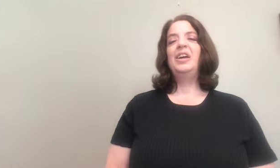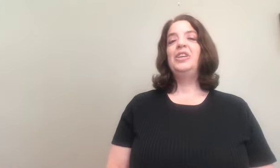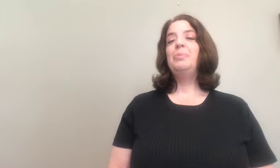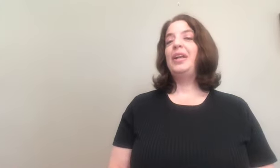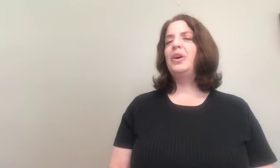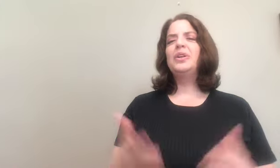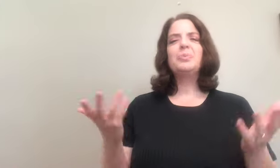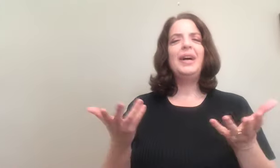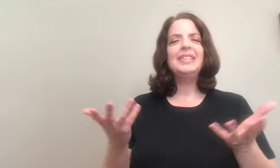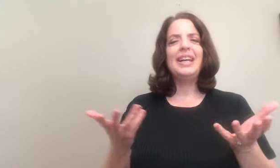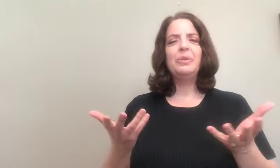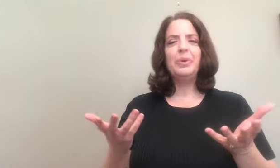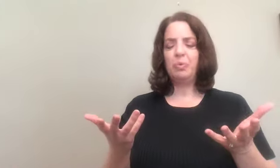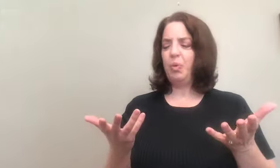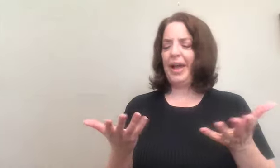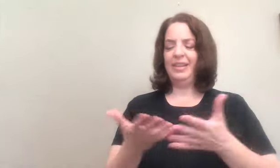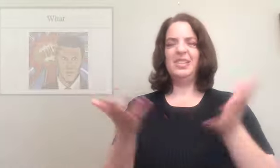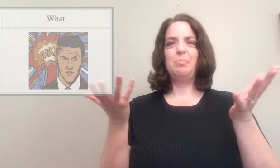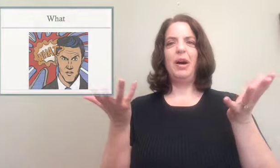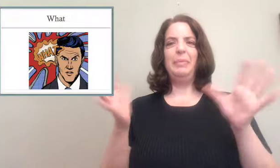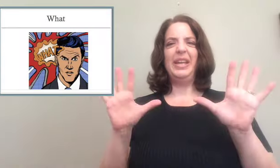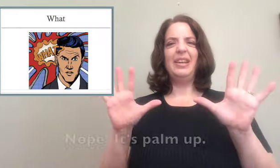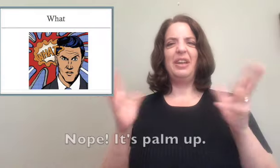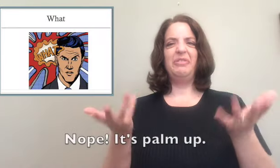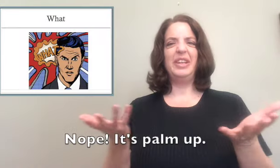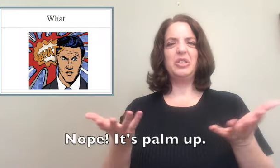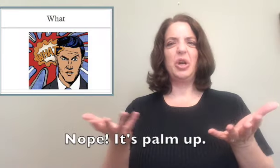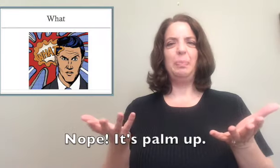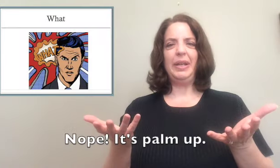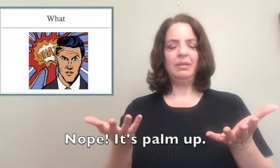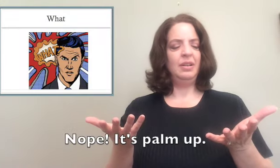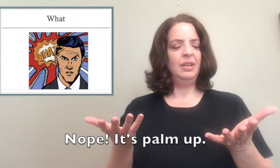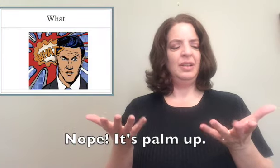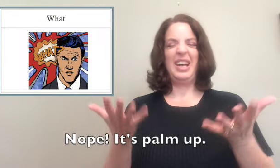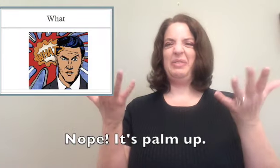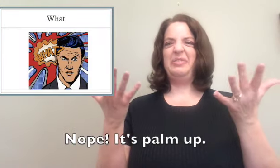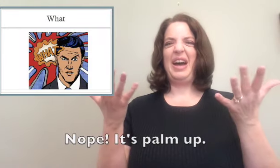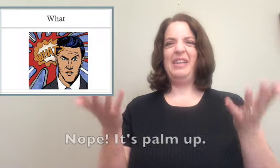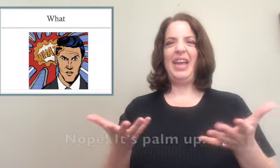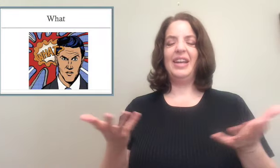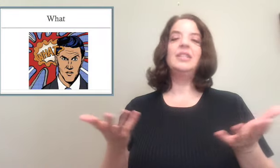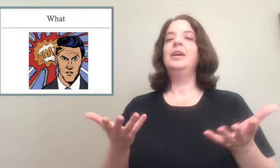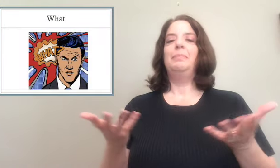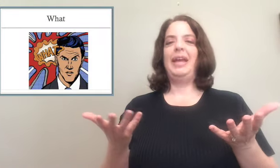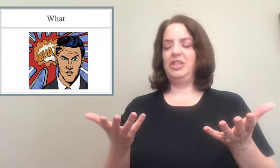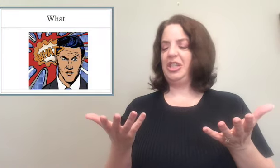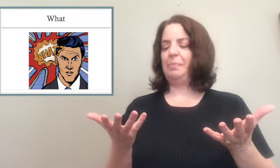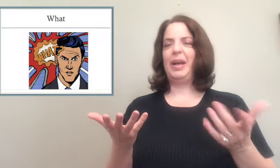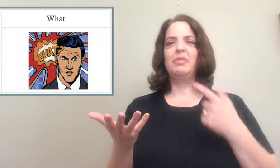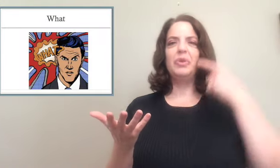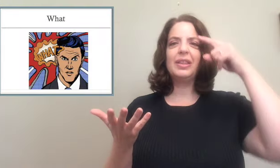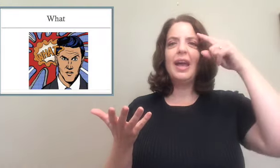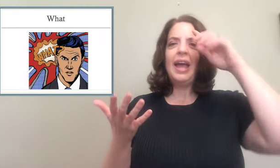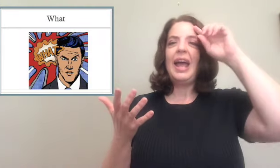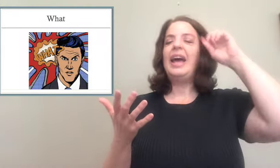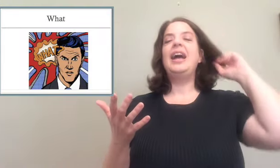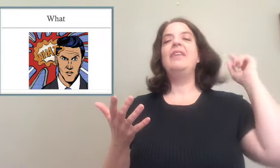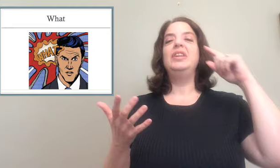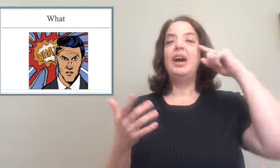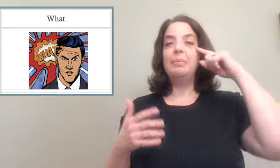You might notice while I sign the word what, it's palm in, kind of fingers open, kind of a 5 hand. My hands shake back and forth. And I have a